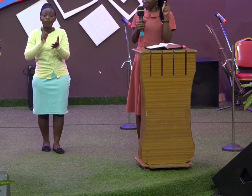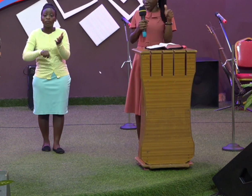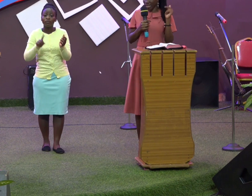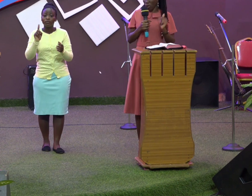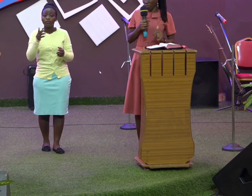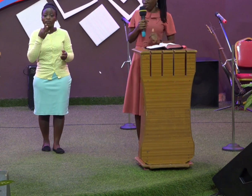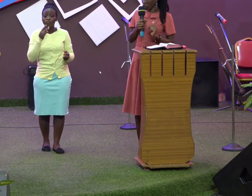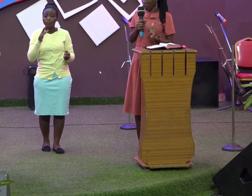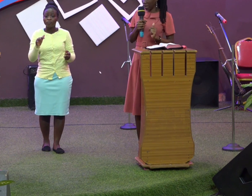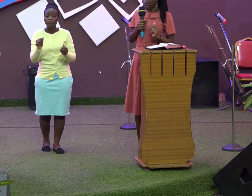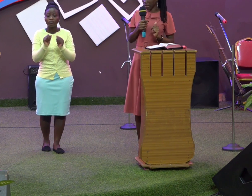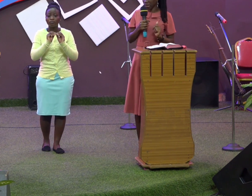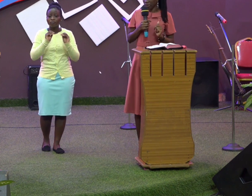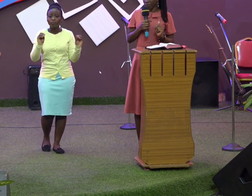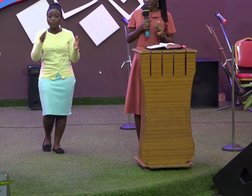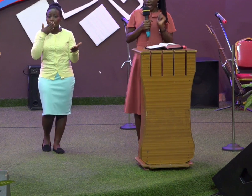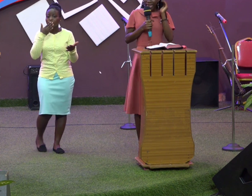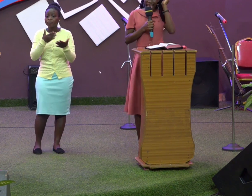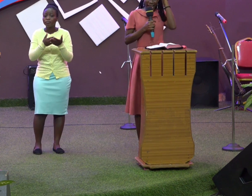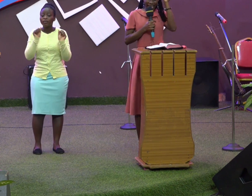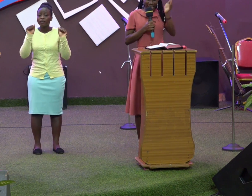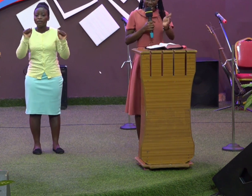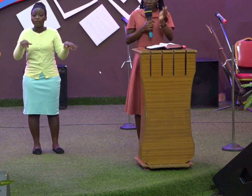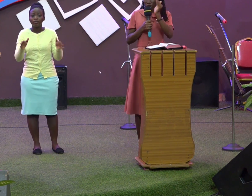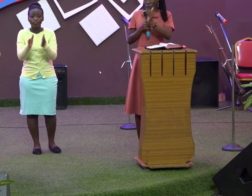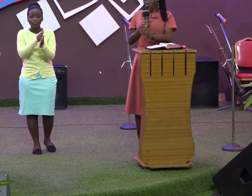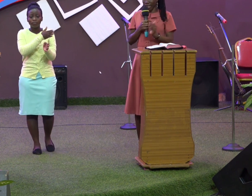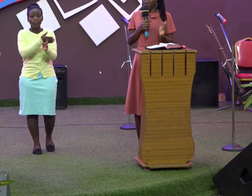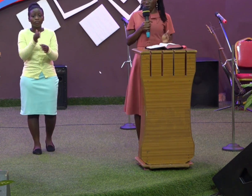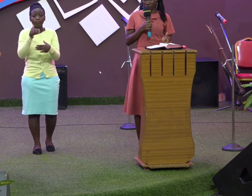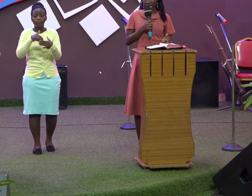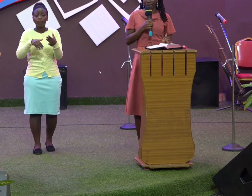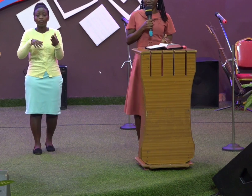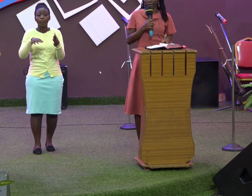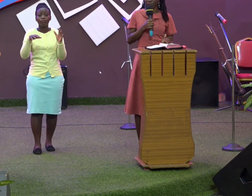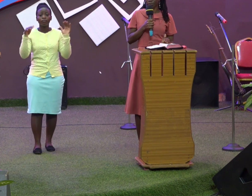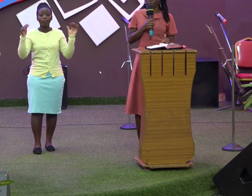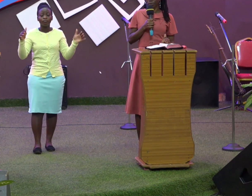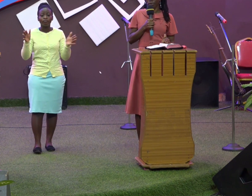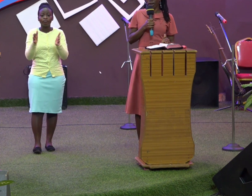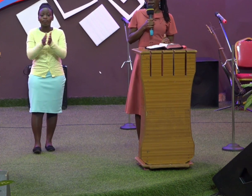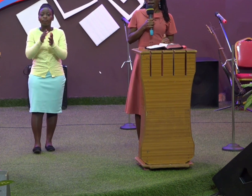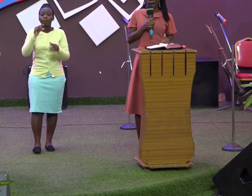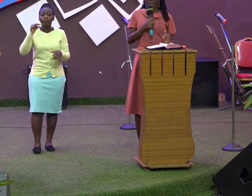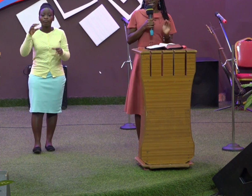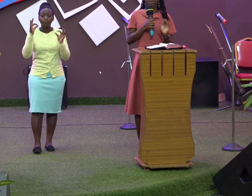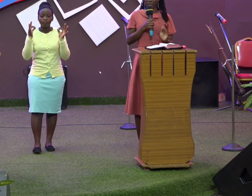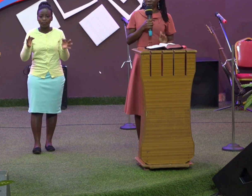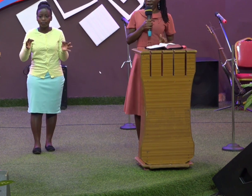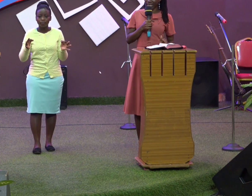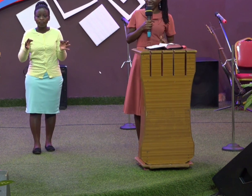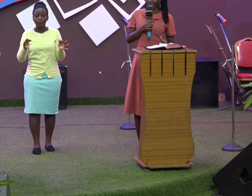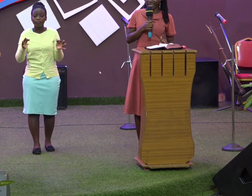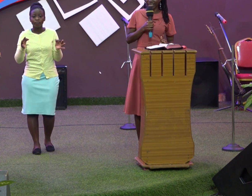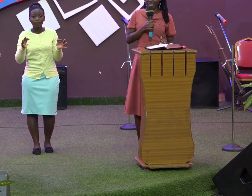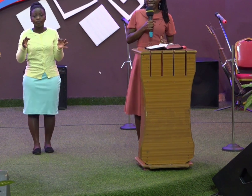spoken has made the other one not good. He can guide you in great and small things, and there's some things